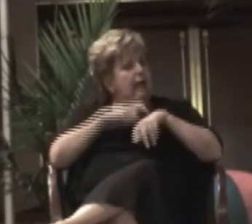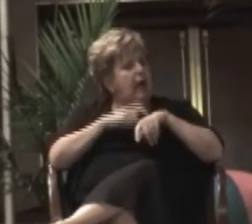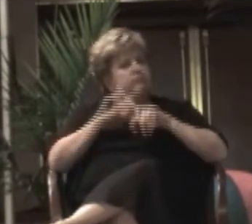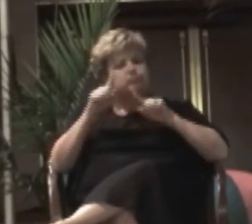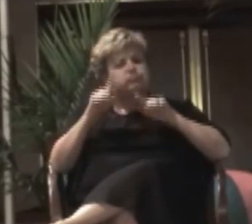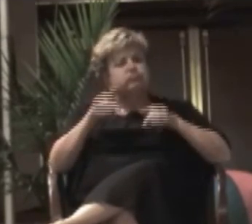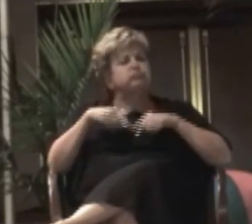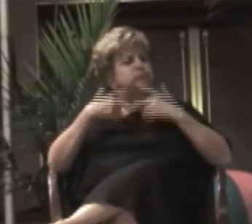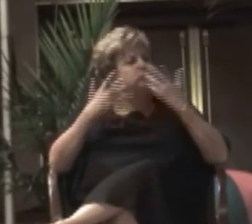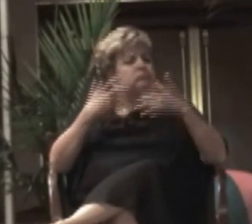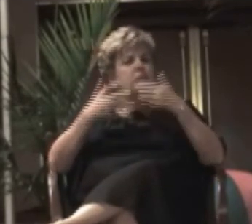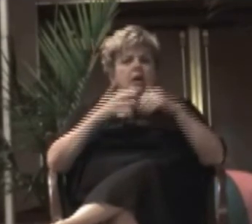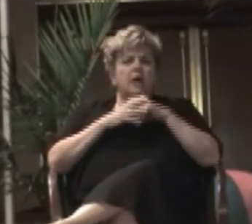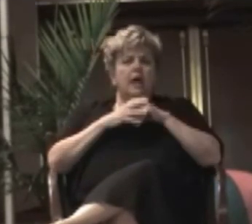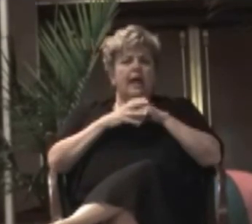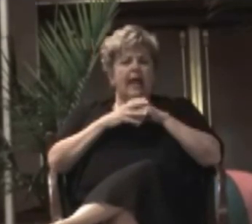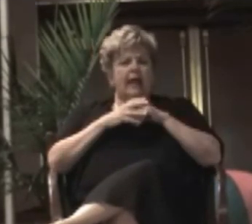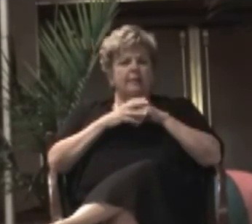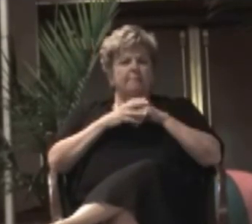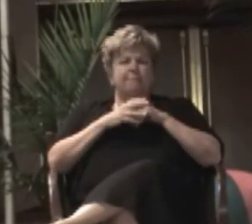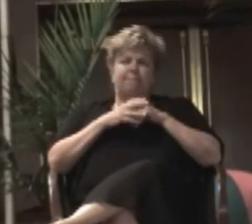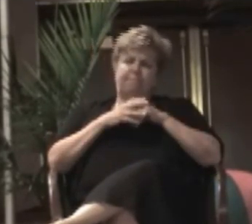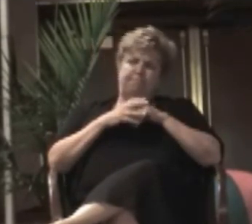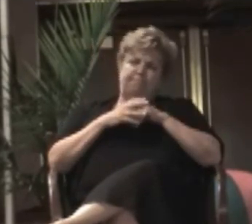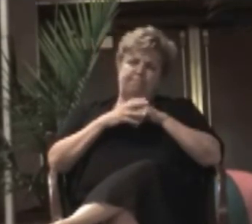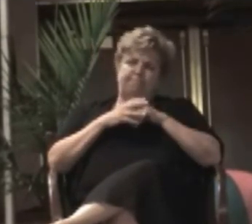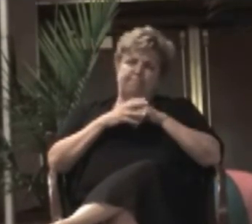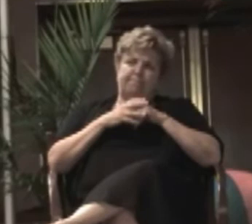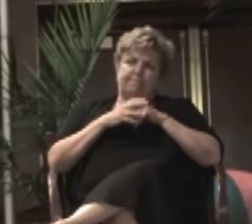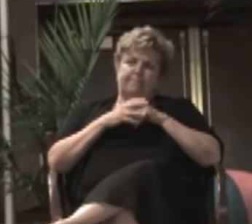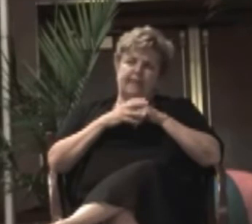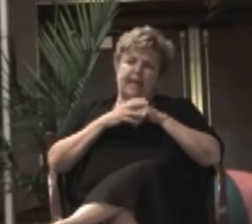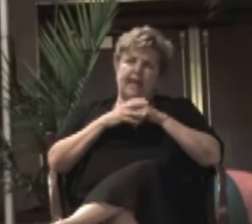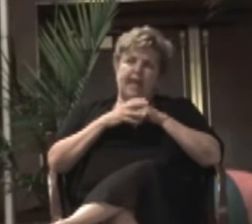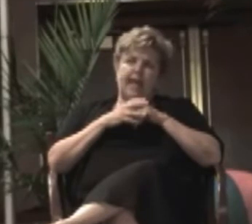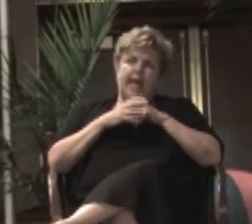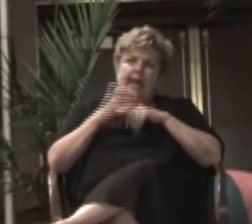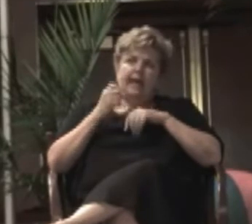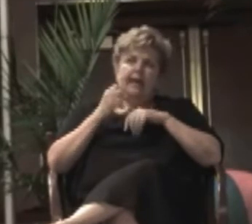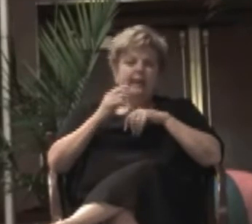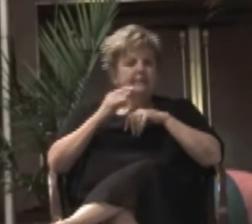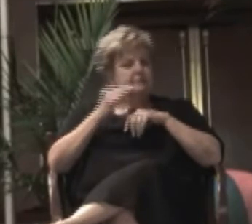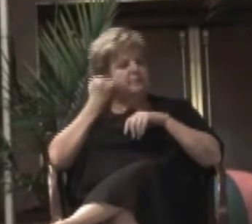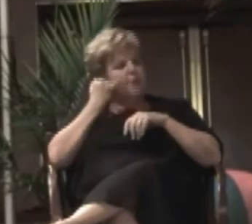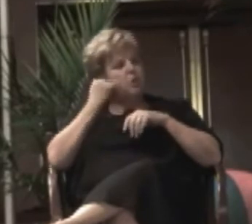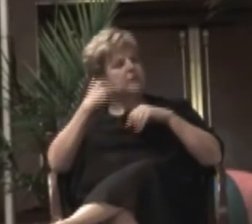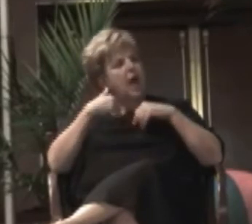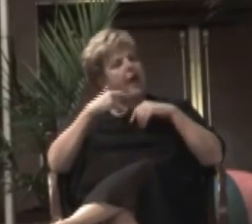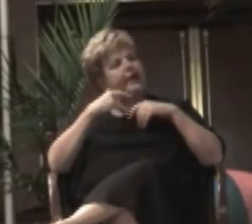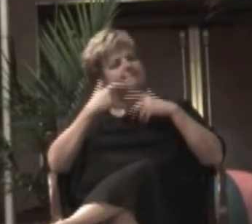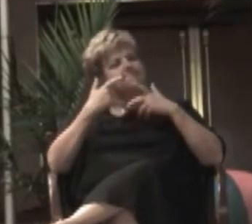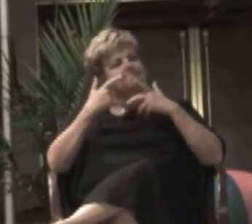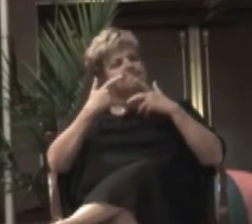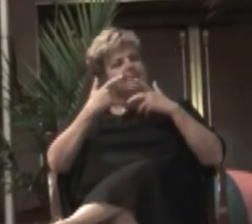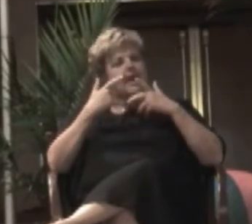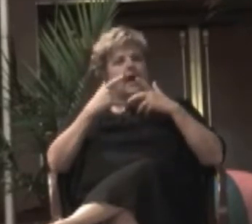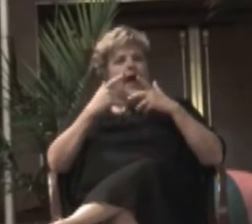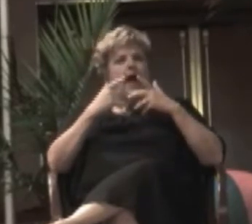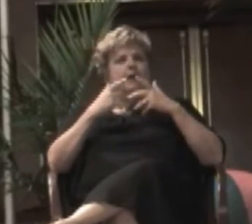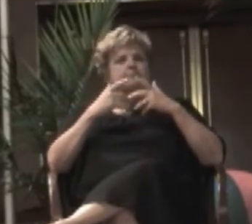And if I were going to chart it on the wall somewhere, what my life looked like, on a scale, you'd